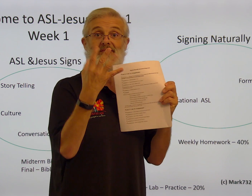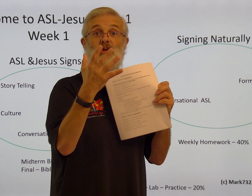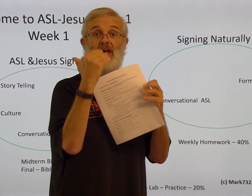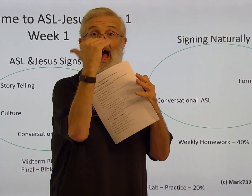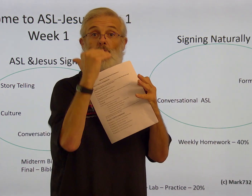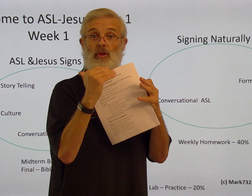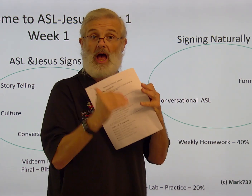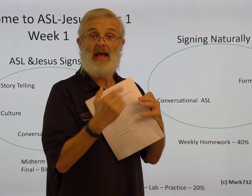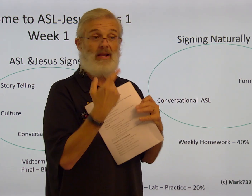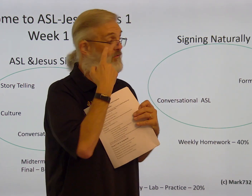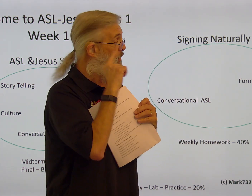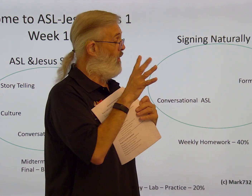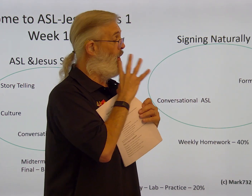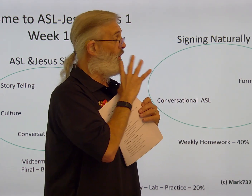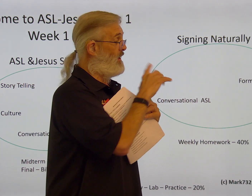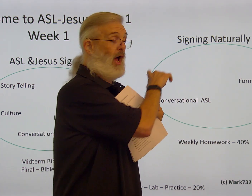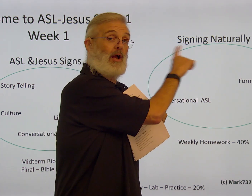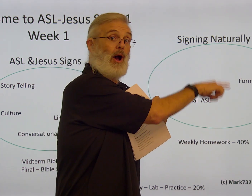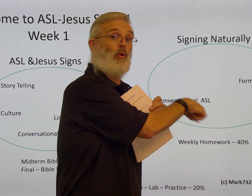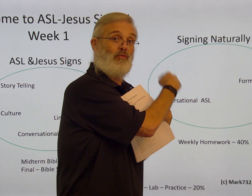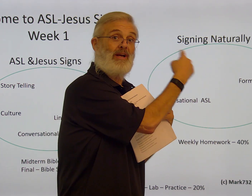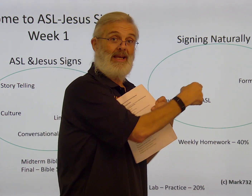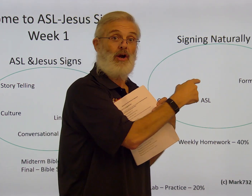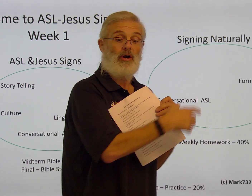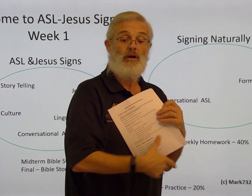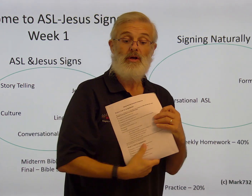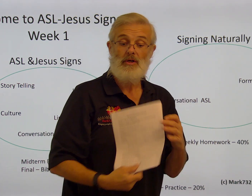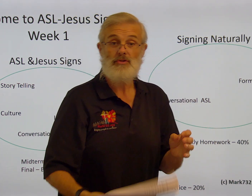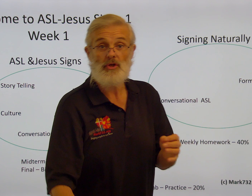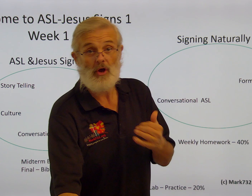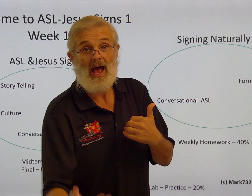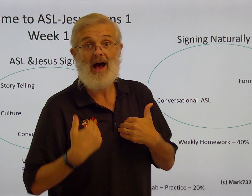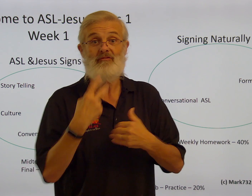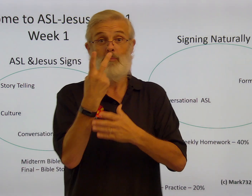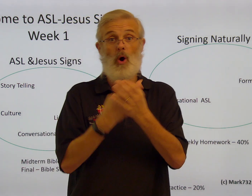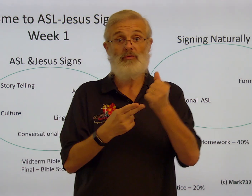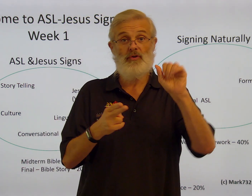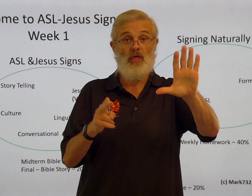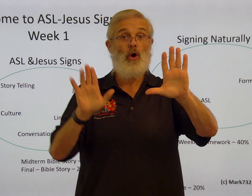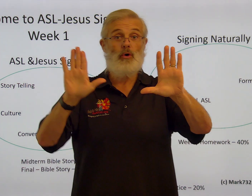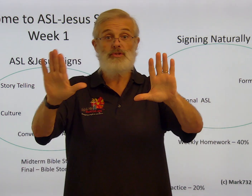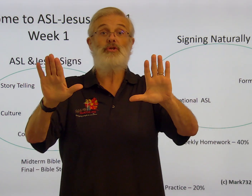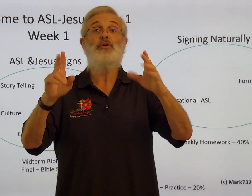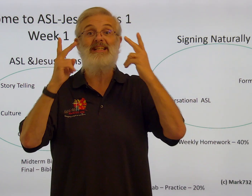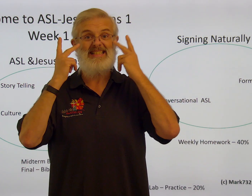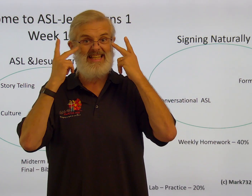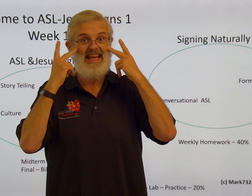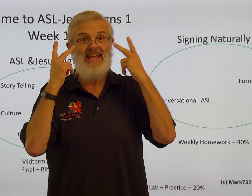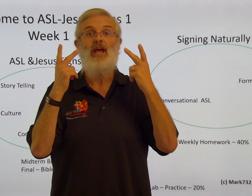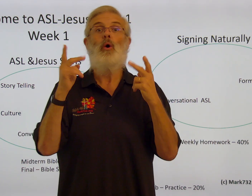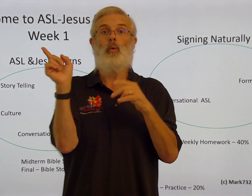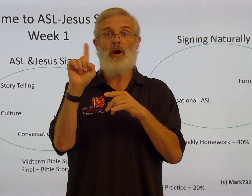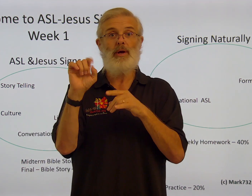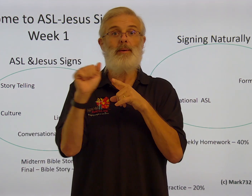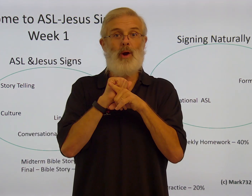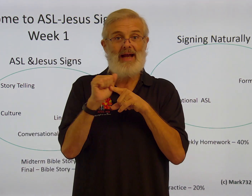the outline for what we're going to talk about over here. So you'll have both of those so you can see where we're going to practice, you